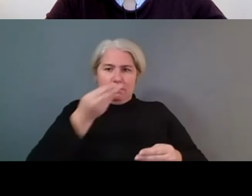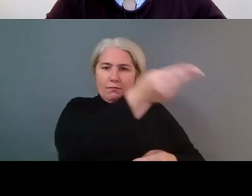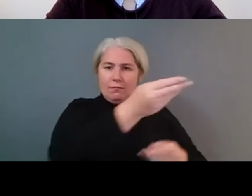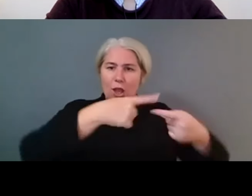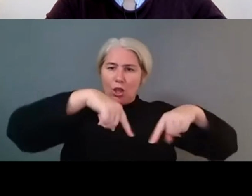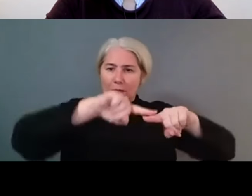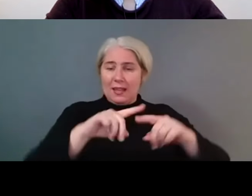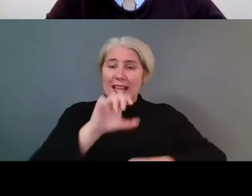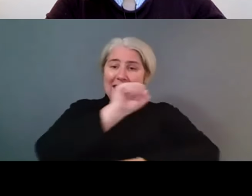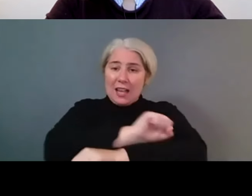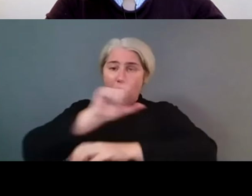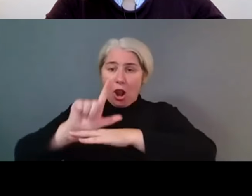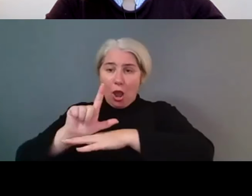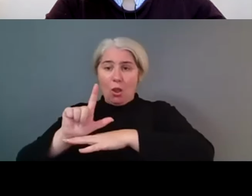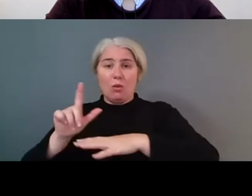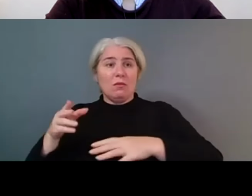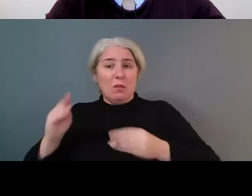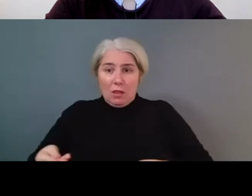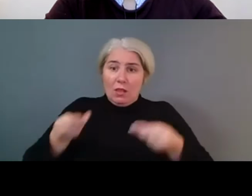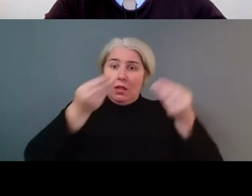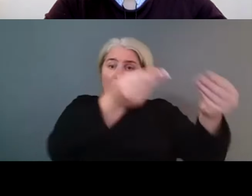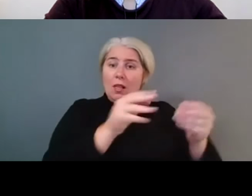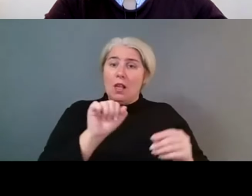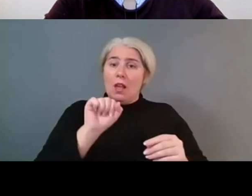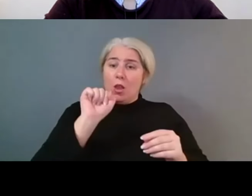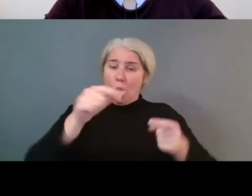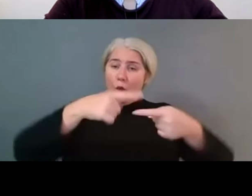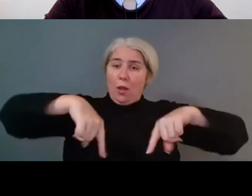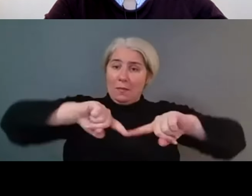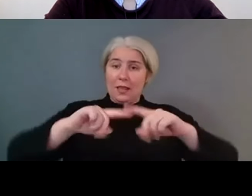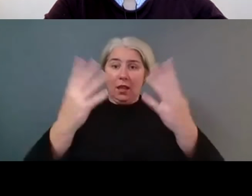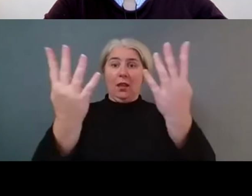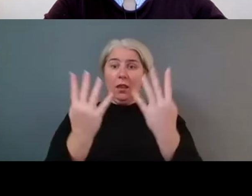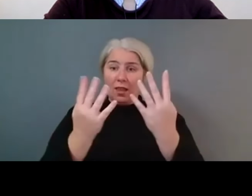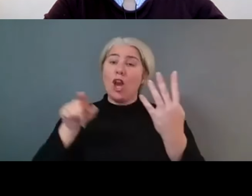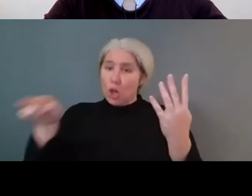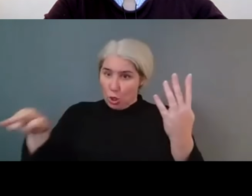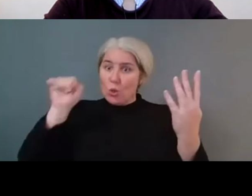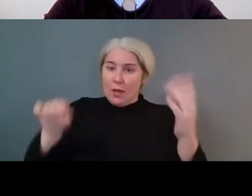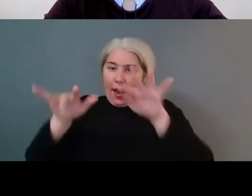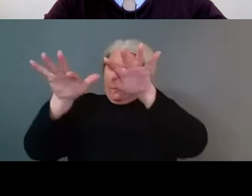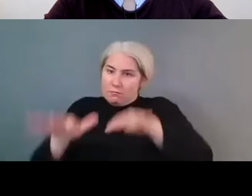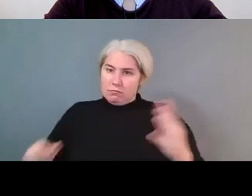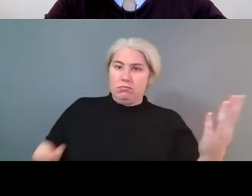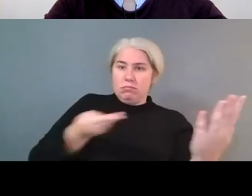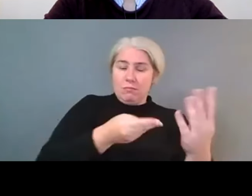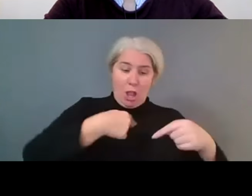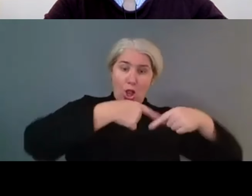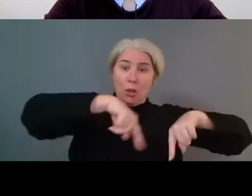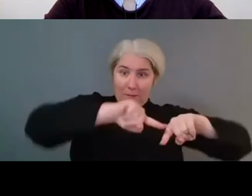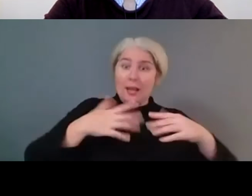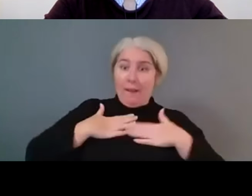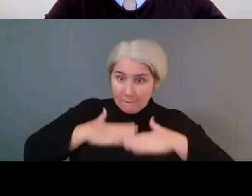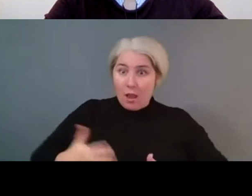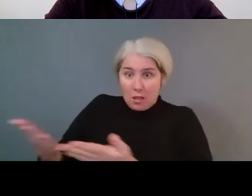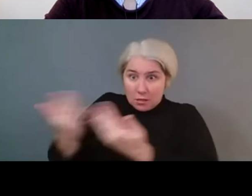when your report of your country is considered in the committee. Of course, that is true that it will be accepted and